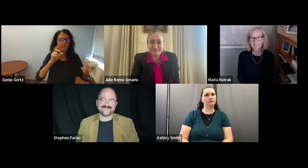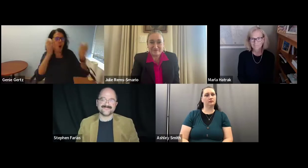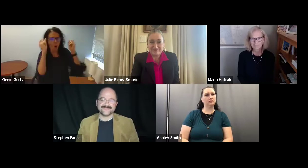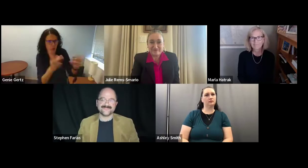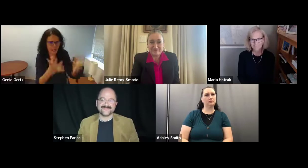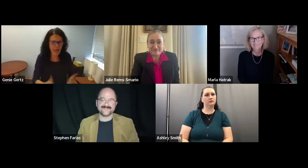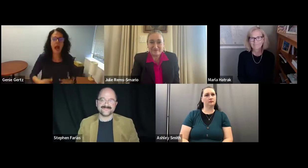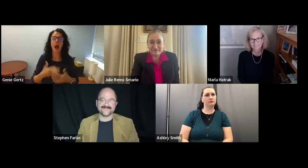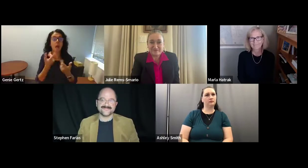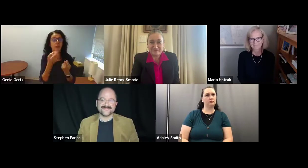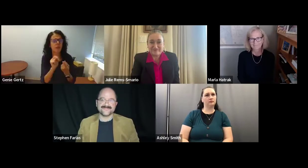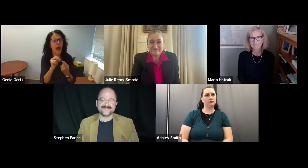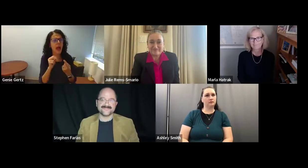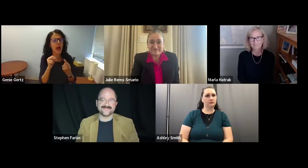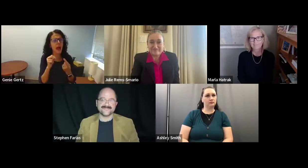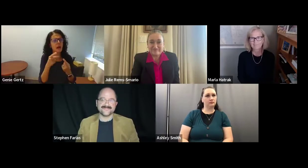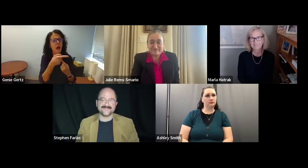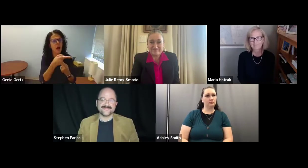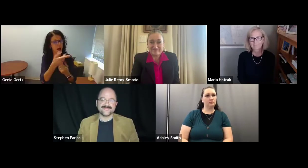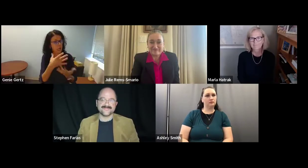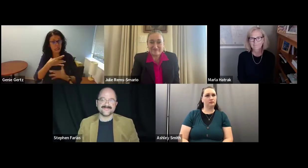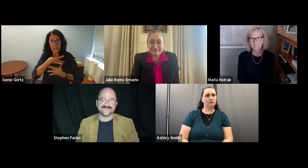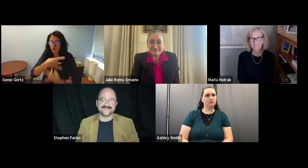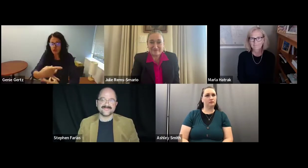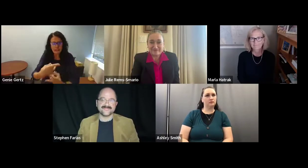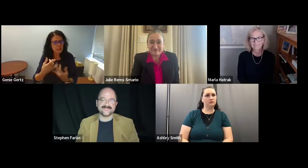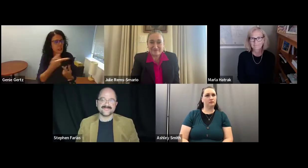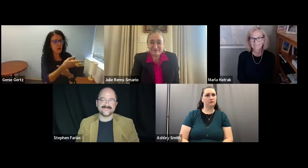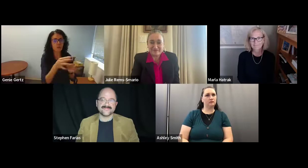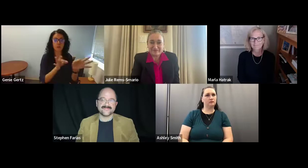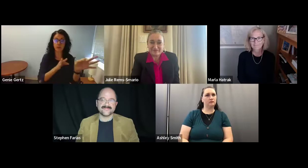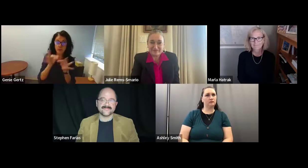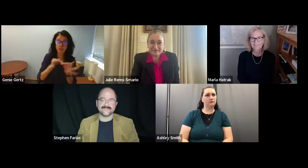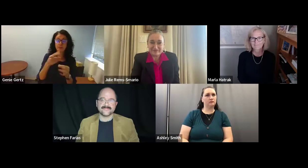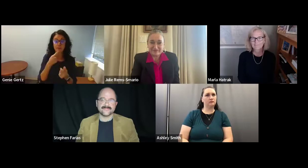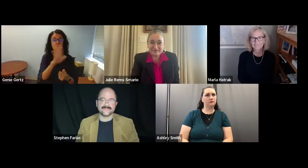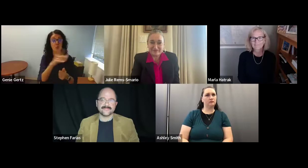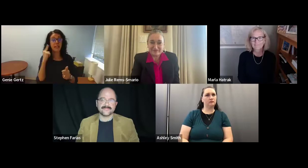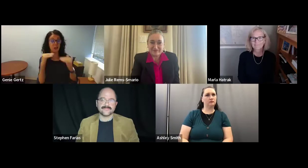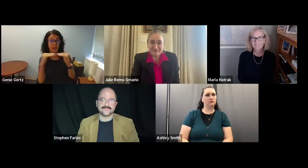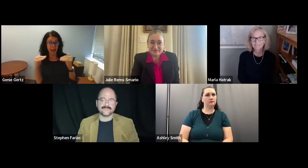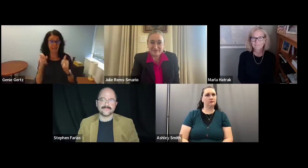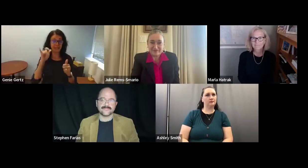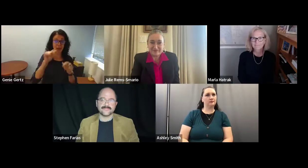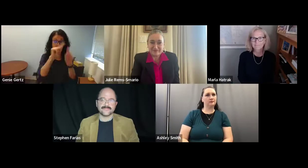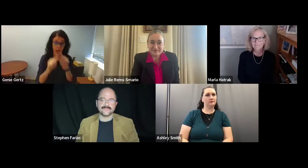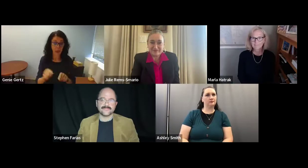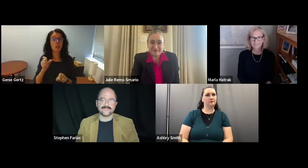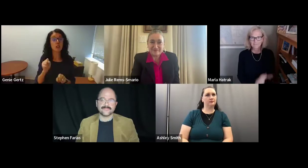deaf. Yes, yes. And I'm like, deaf. Is she's deaf? Well, she cannot hear, right? So they said her hearing